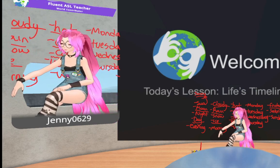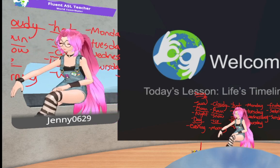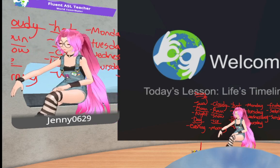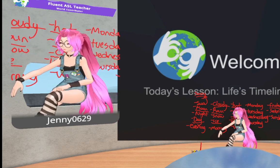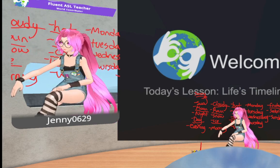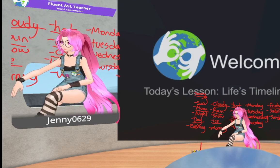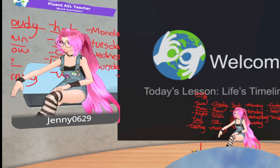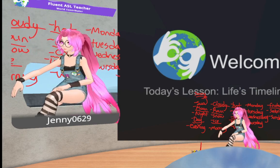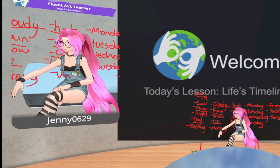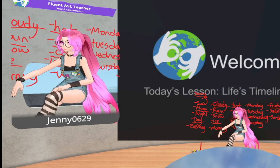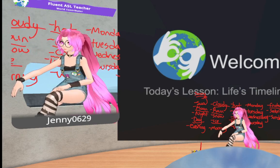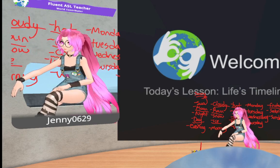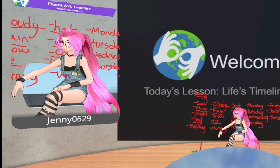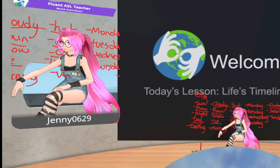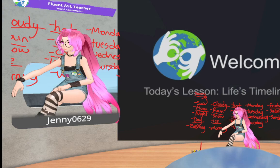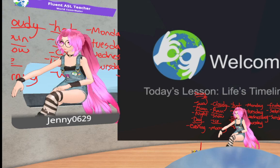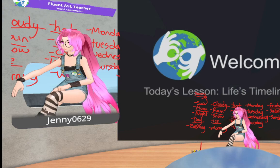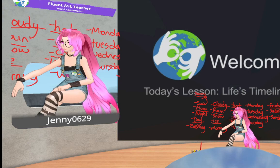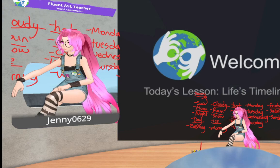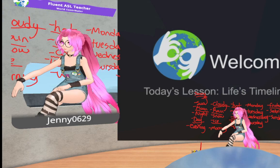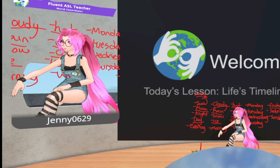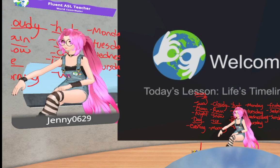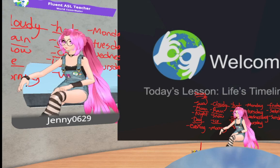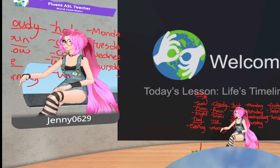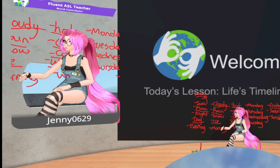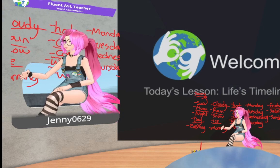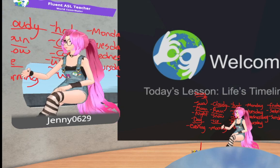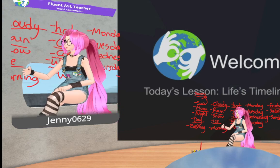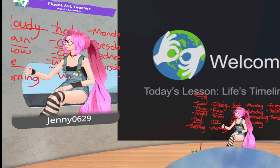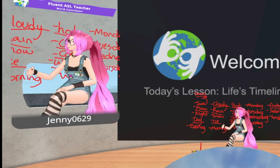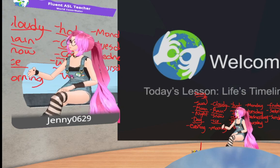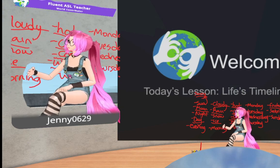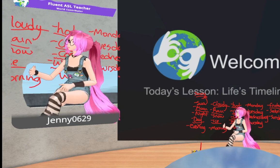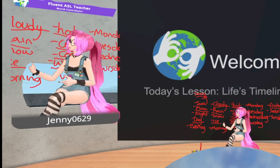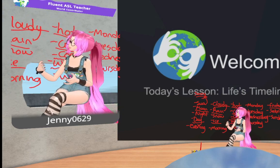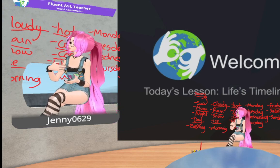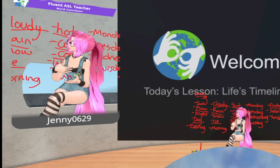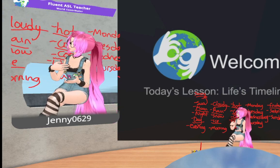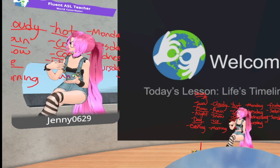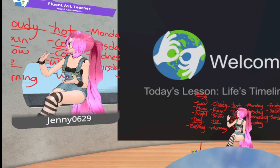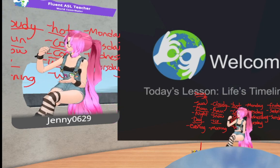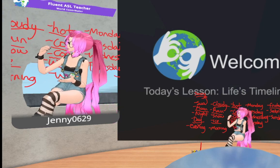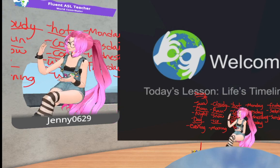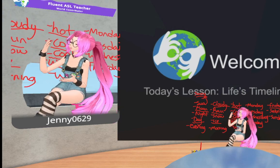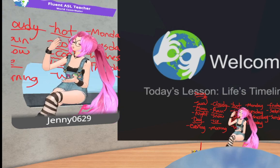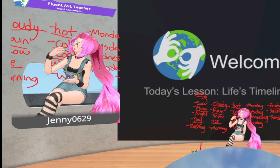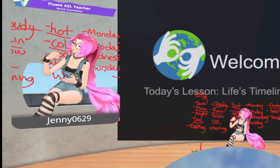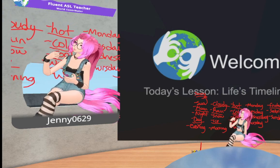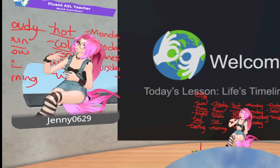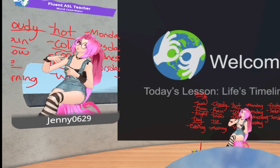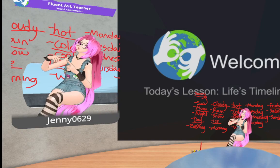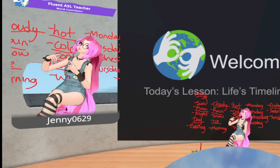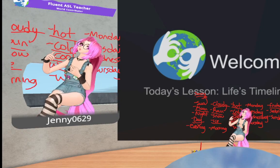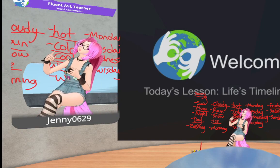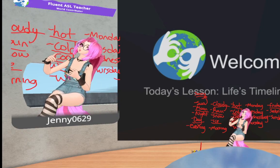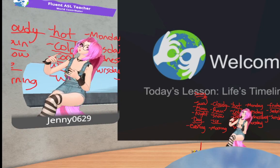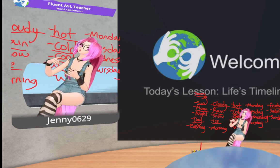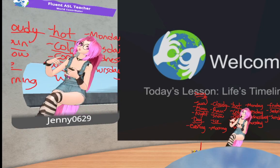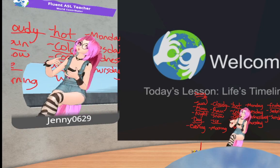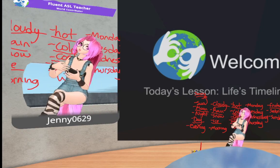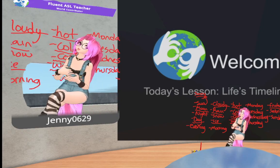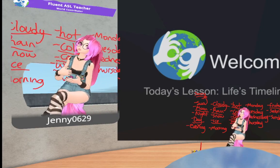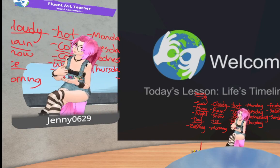Yeah. me it's like, oh, just use beautiful, but I was like, But if- wanted to clarify. In my opinion, beautiful is a very